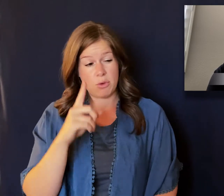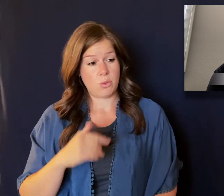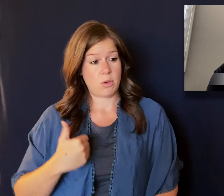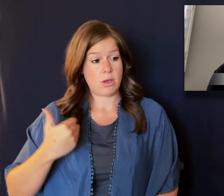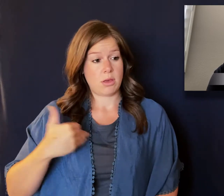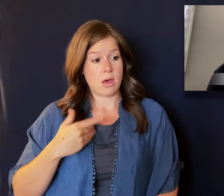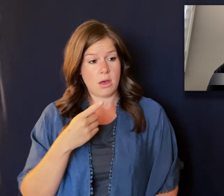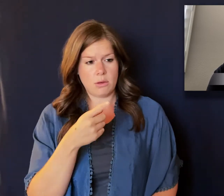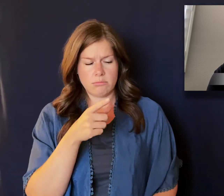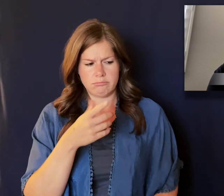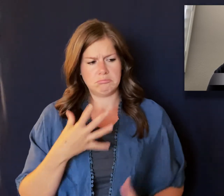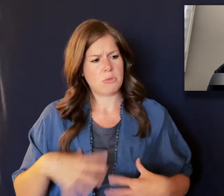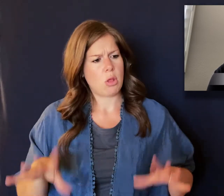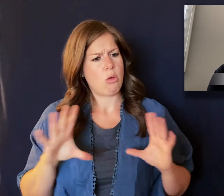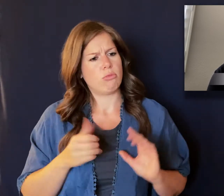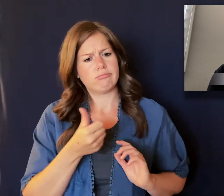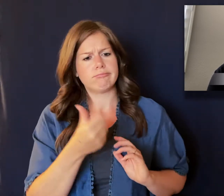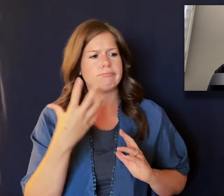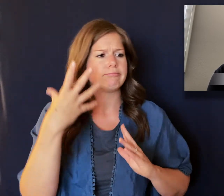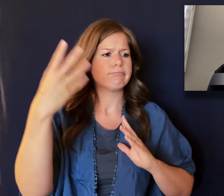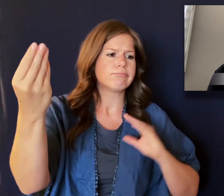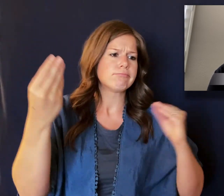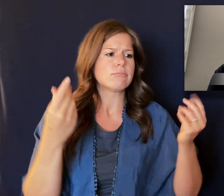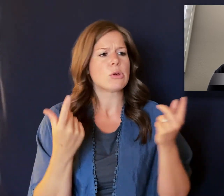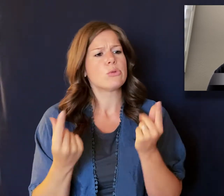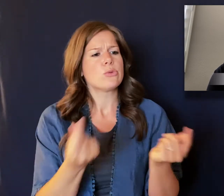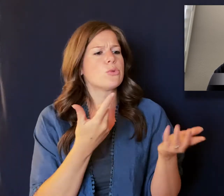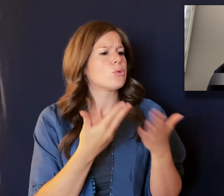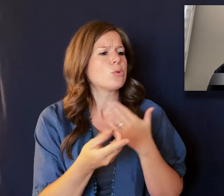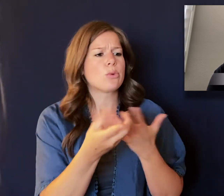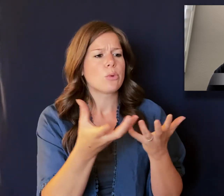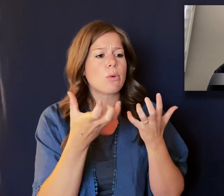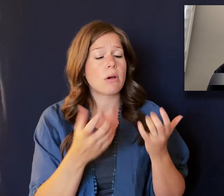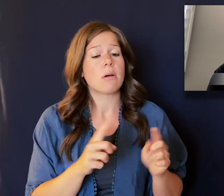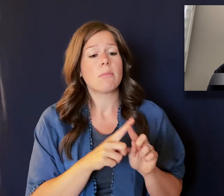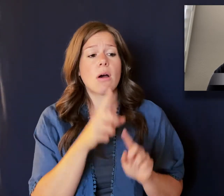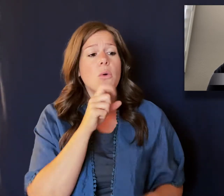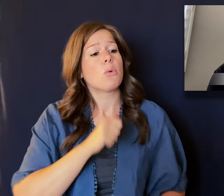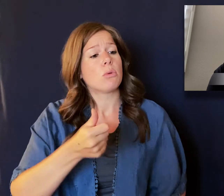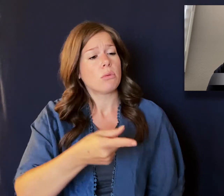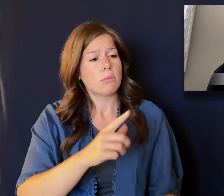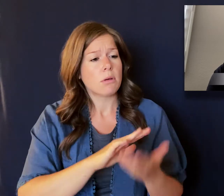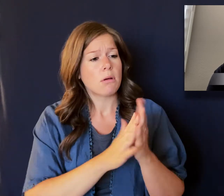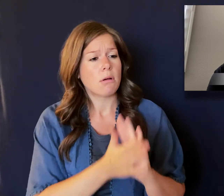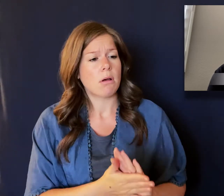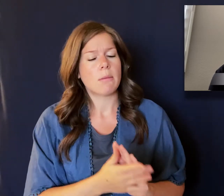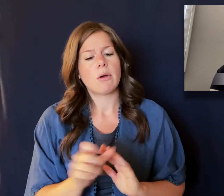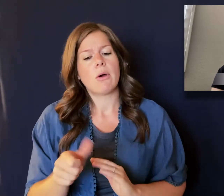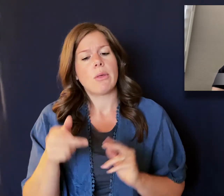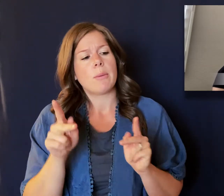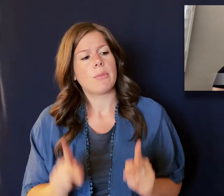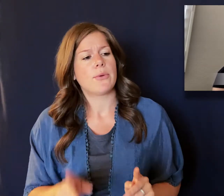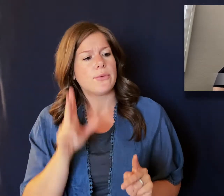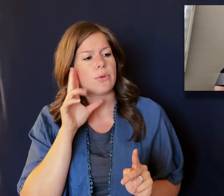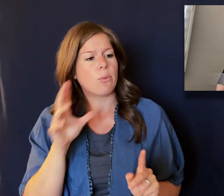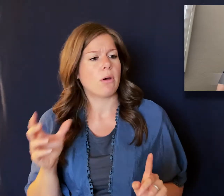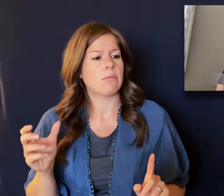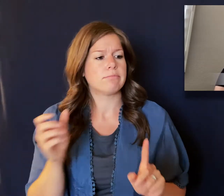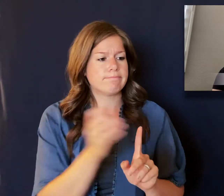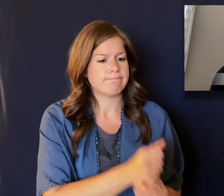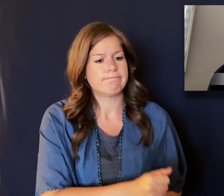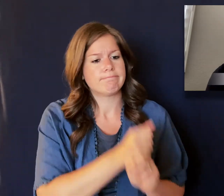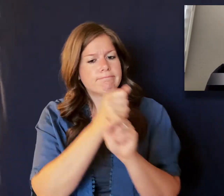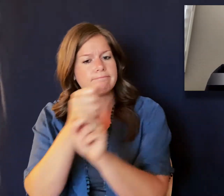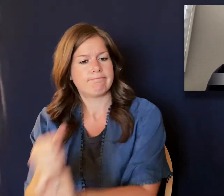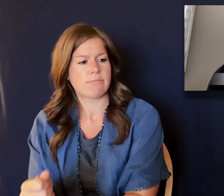walk wherever you wished, but when you grow old, you will stretch out your hands, and someone else will gird you and bring you where you do not wish to go. Jesus has given